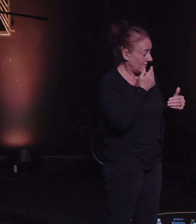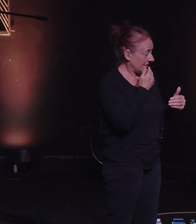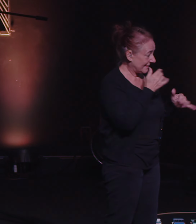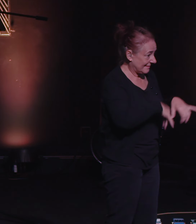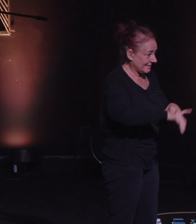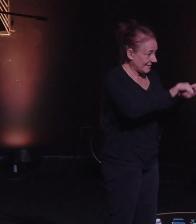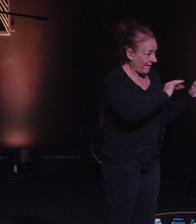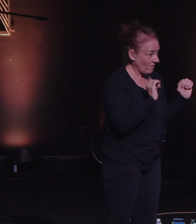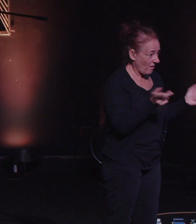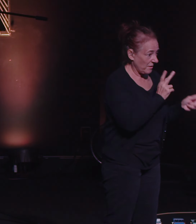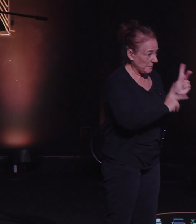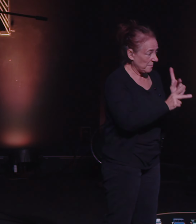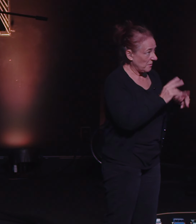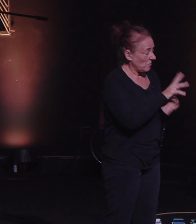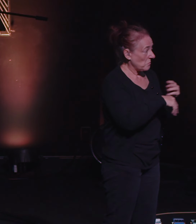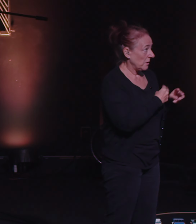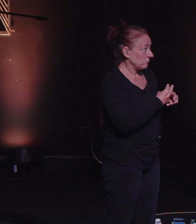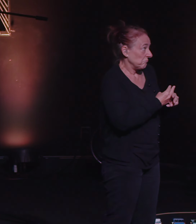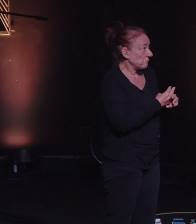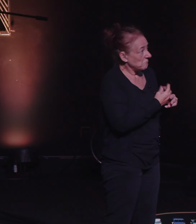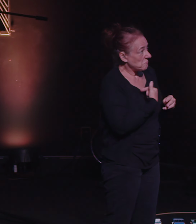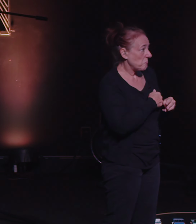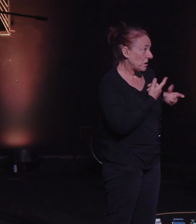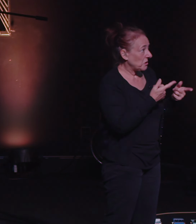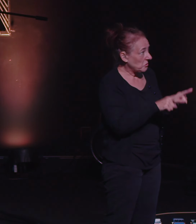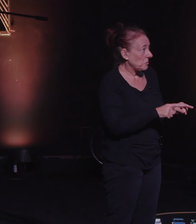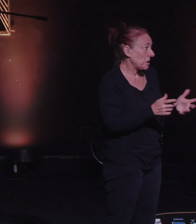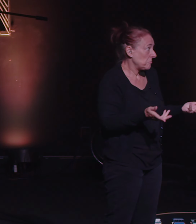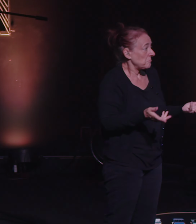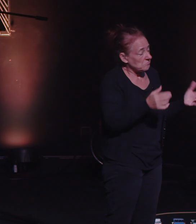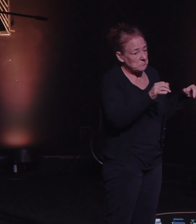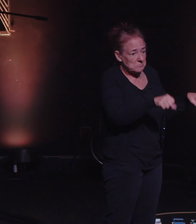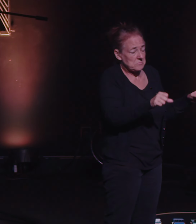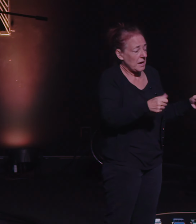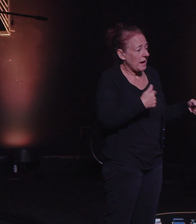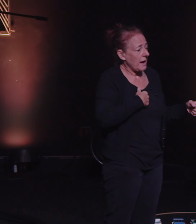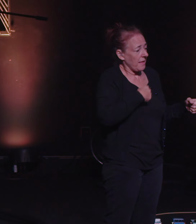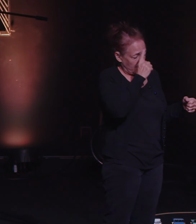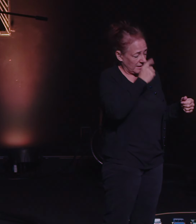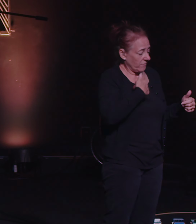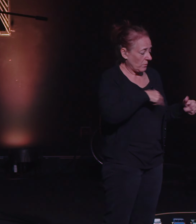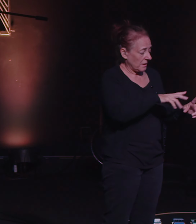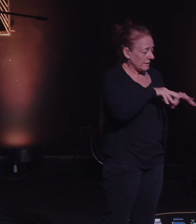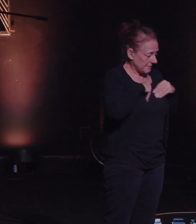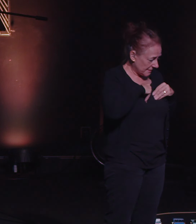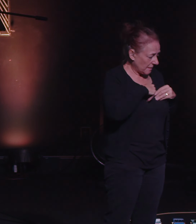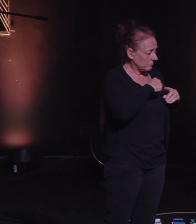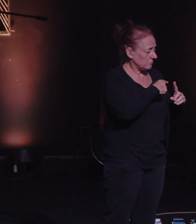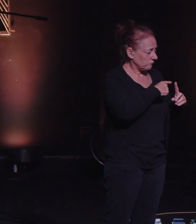in the world? And I think that you would say yes. I think that we can all agree on that. Those are the tenets of faith in Scripture.